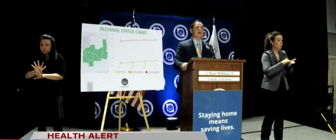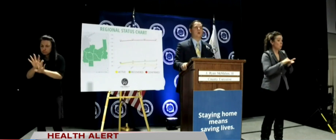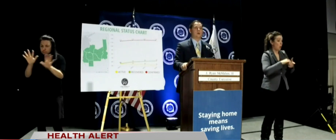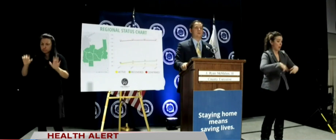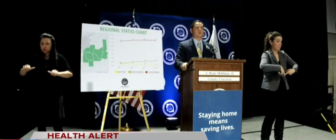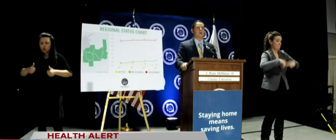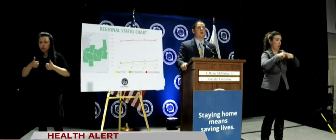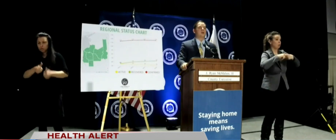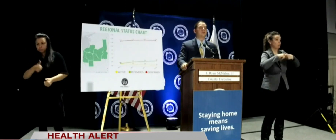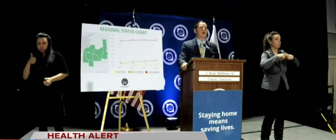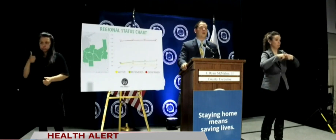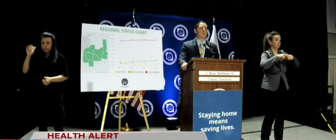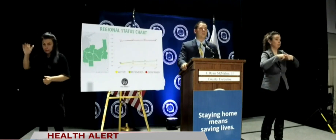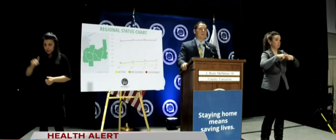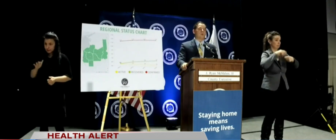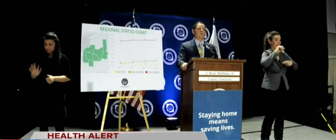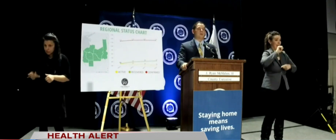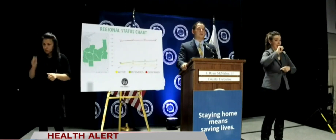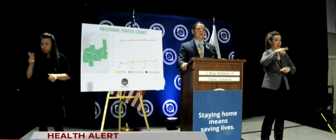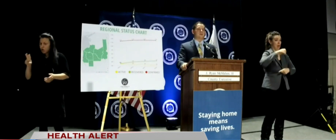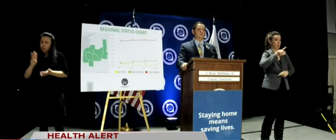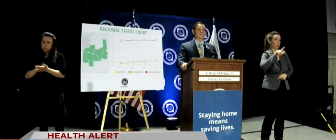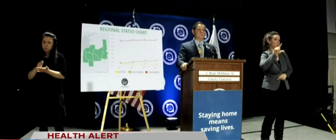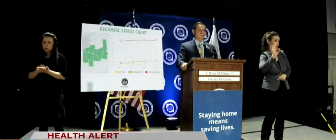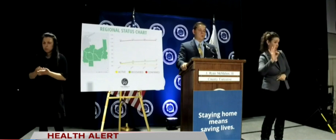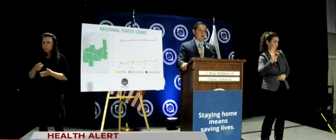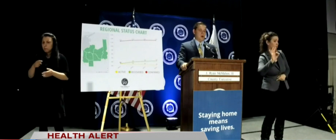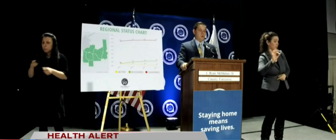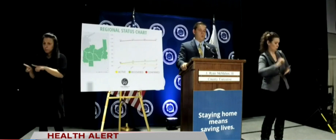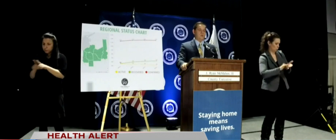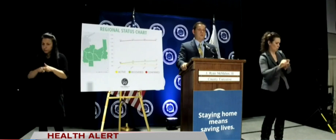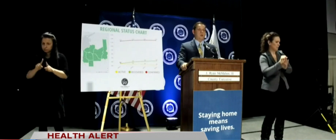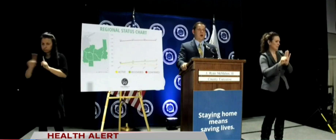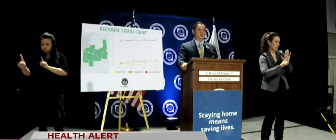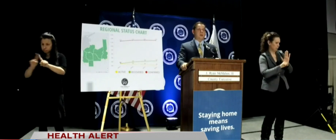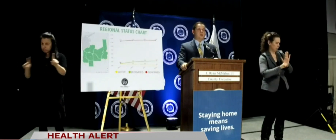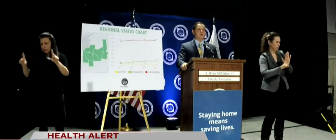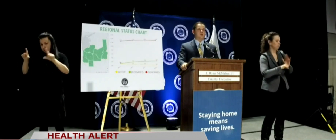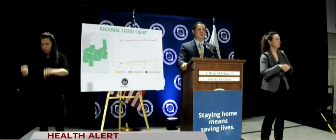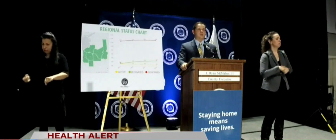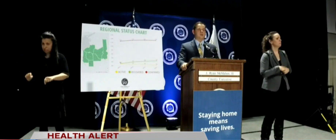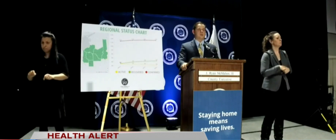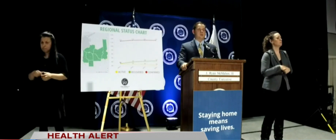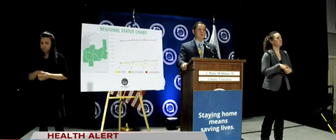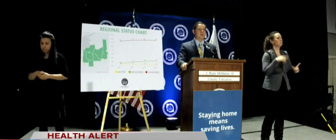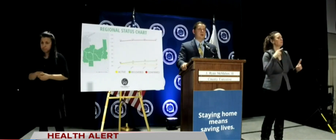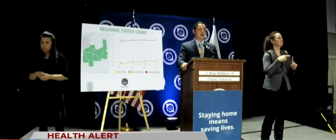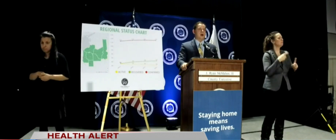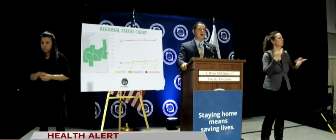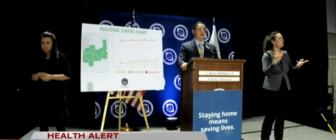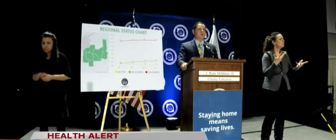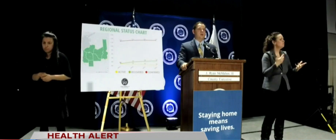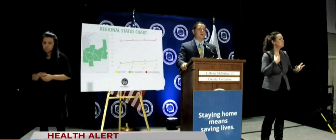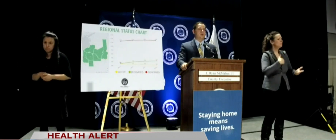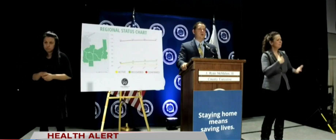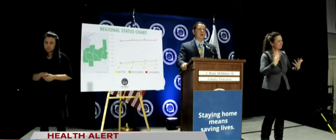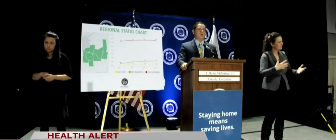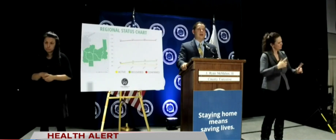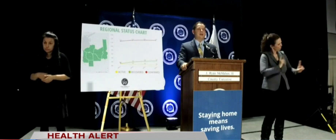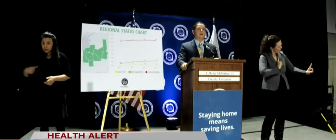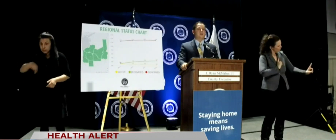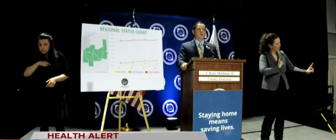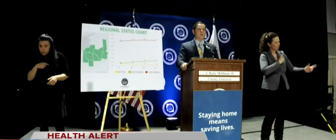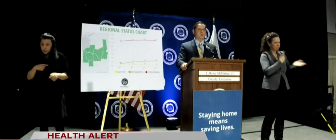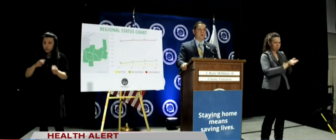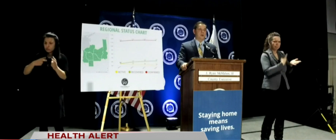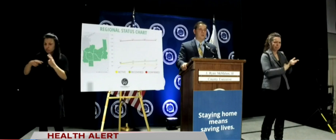today anyways. So my point being this. We've talked about social distancing. And we knew that we had